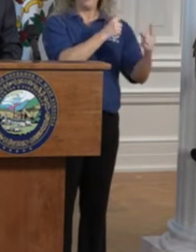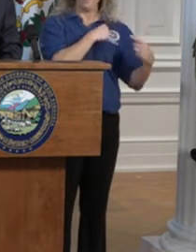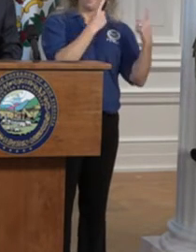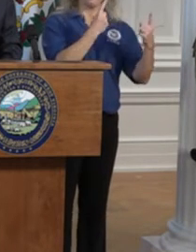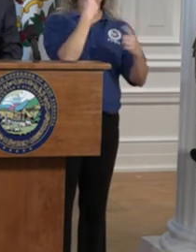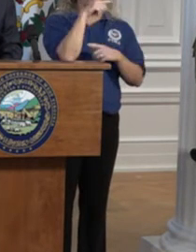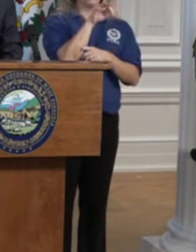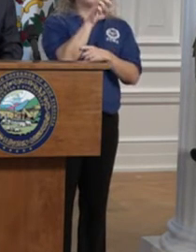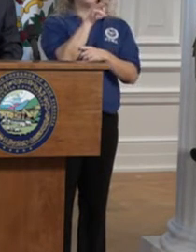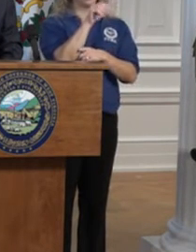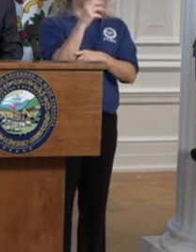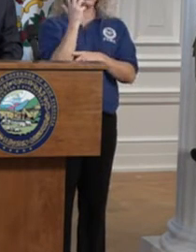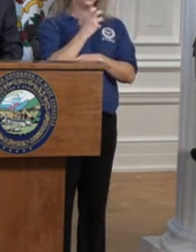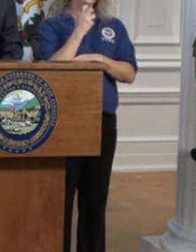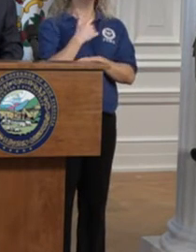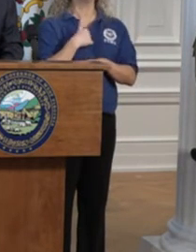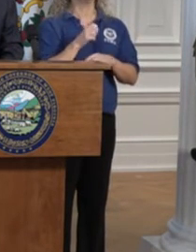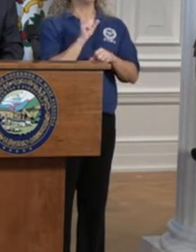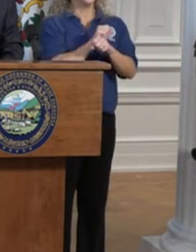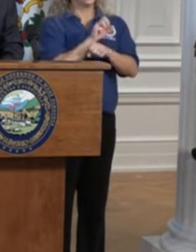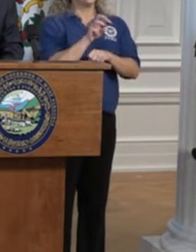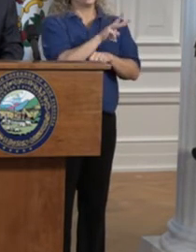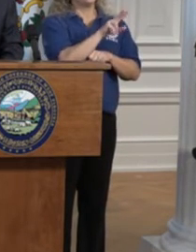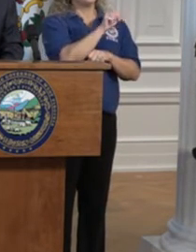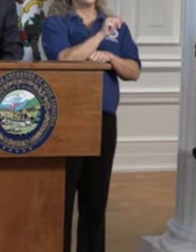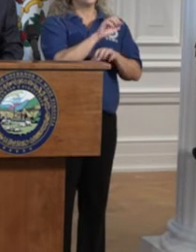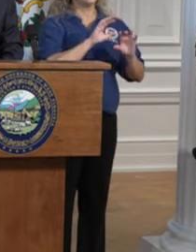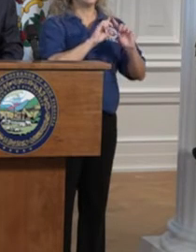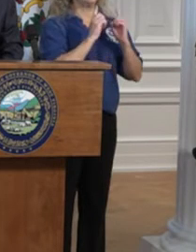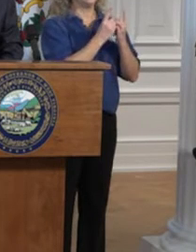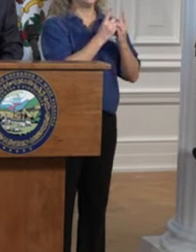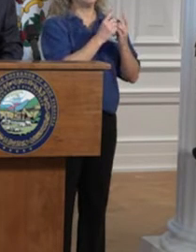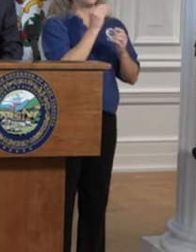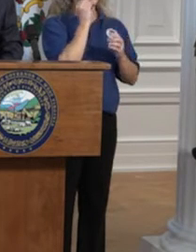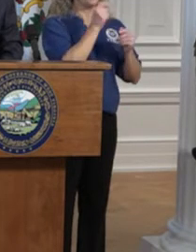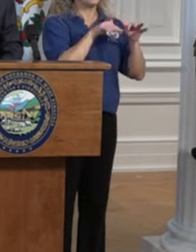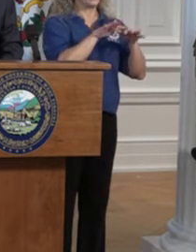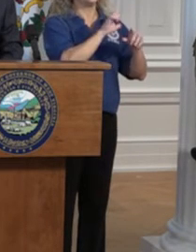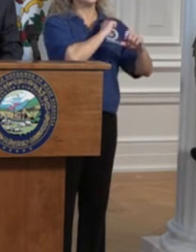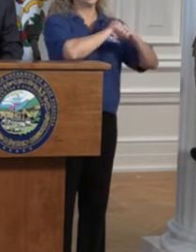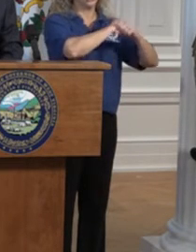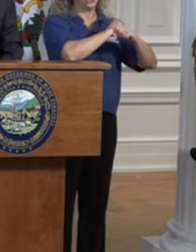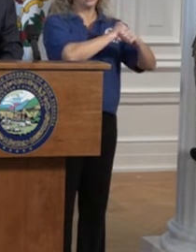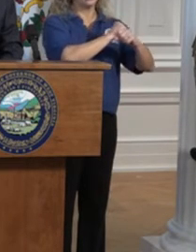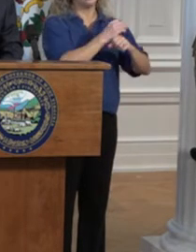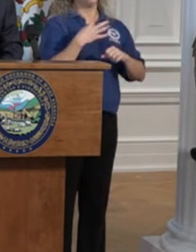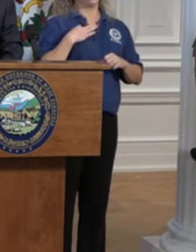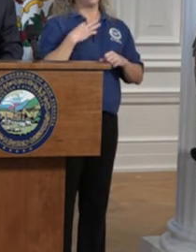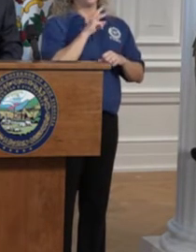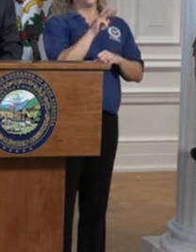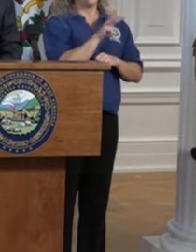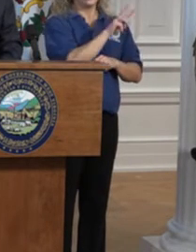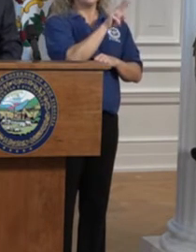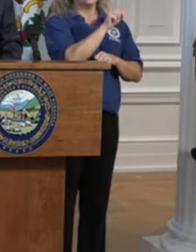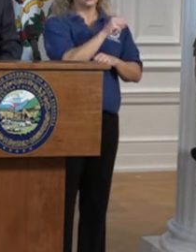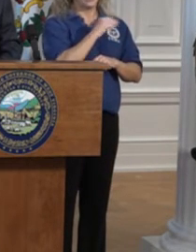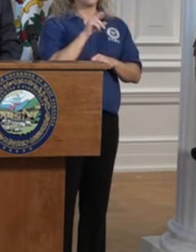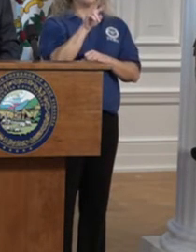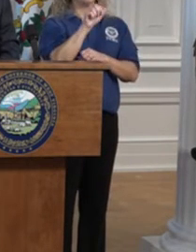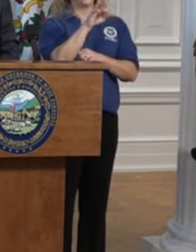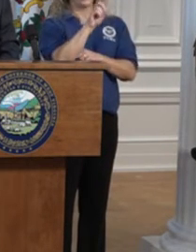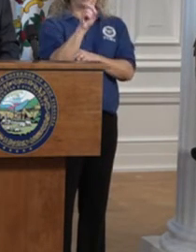FEMA. Working with West Virginia's Division of Homeland Security, Volunteer West Virginia, and VOAD, we